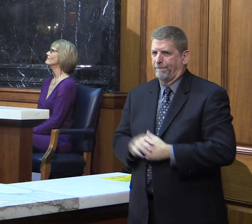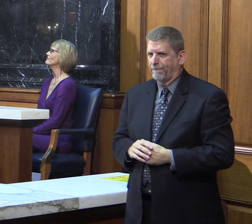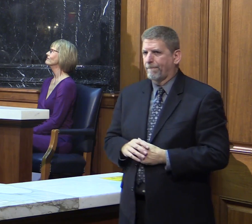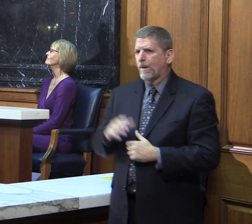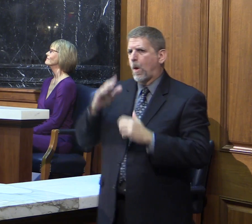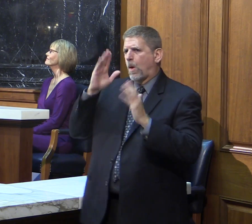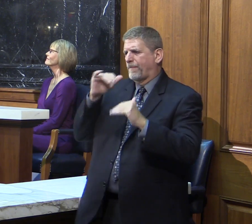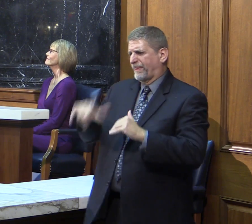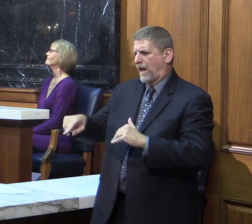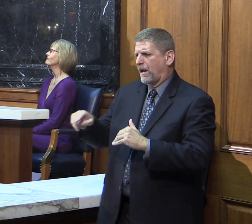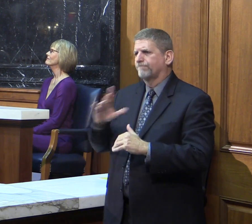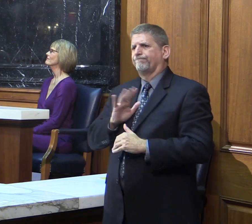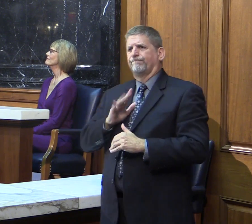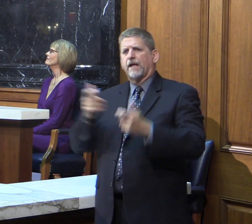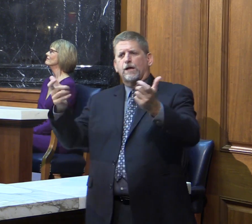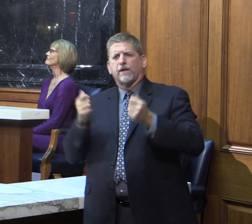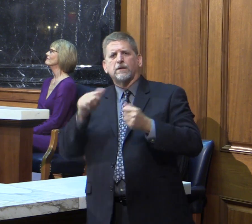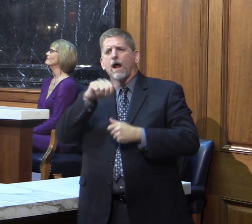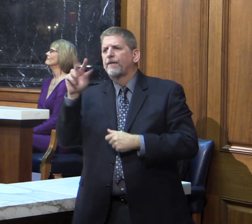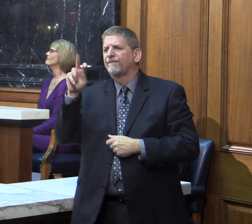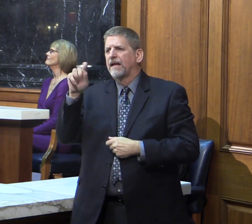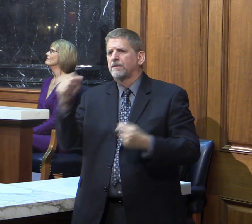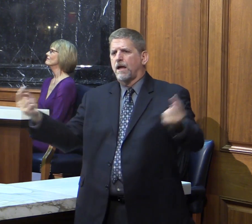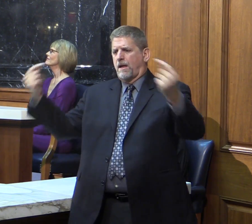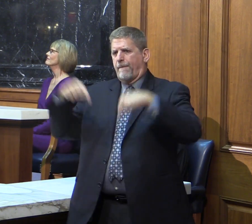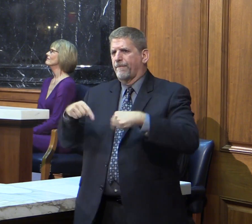great state in their post-military careers.